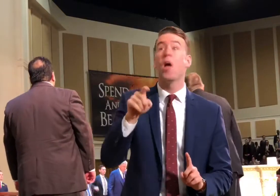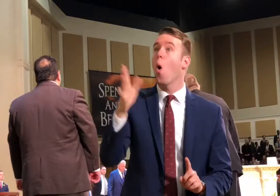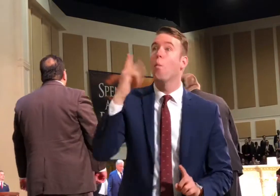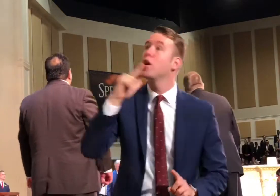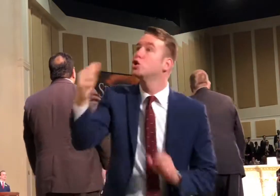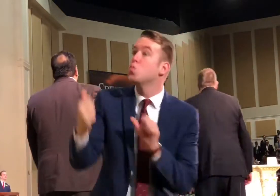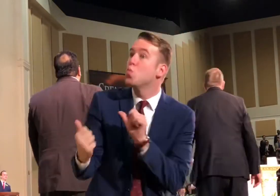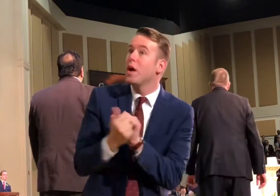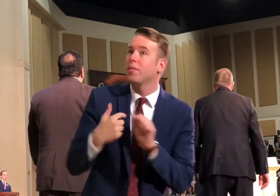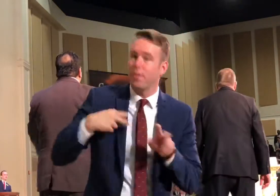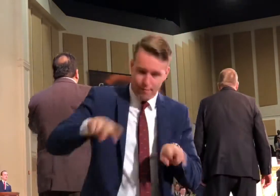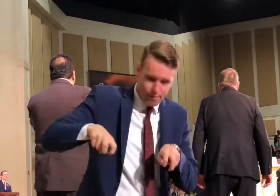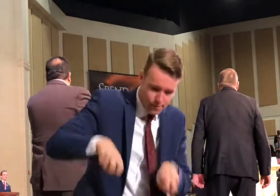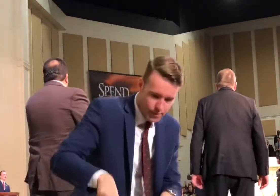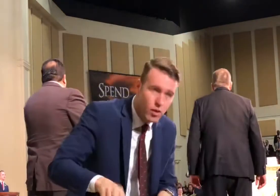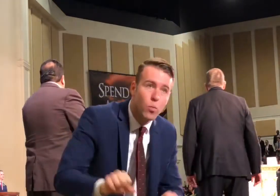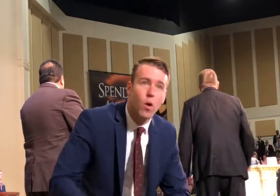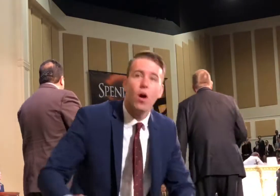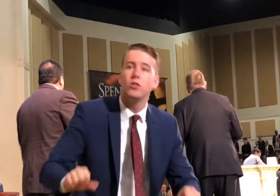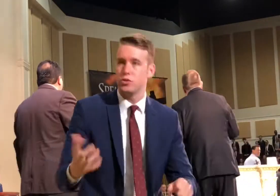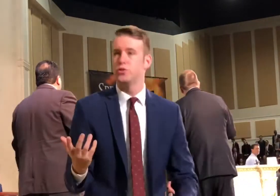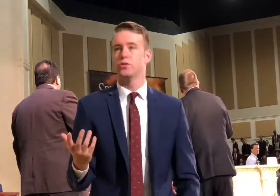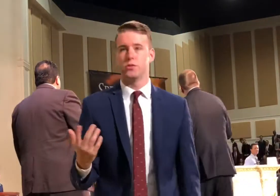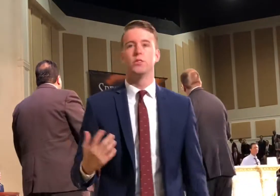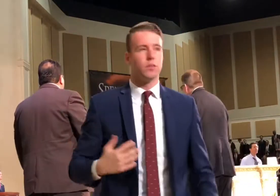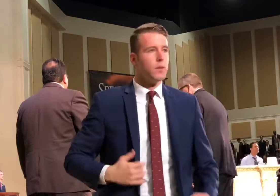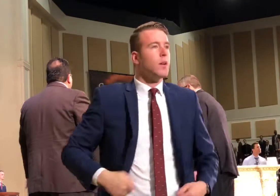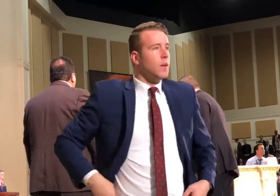here with me?